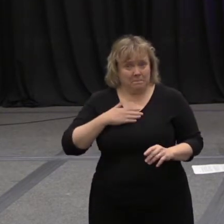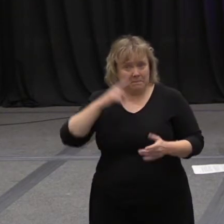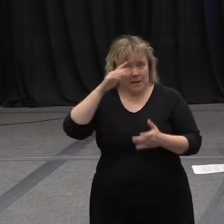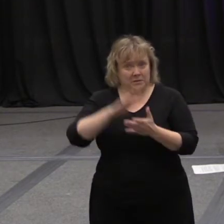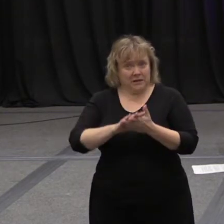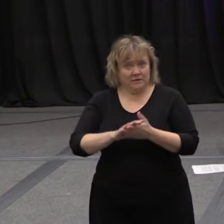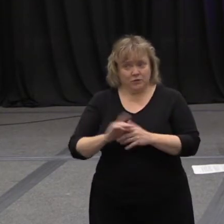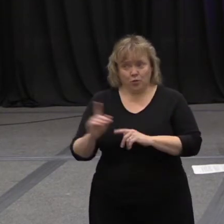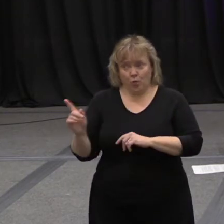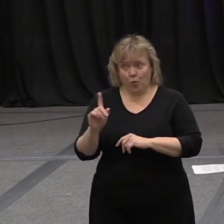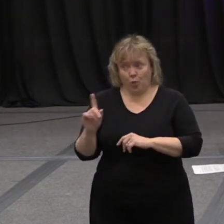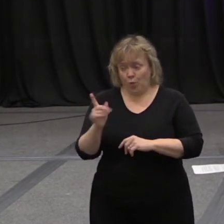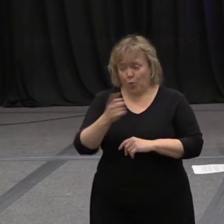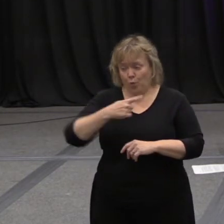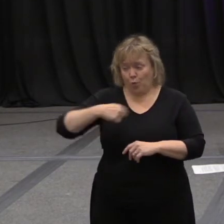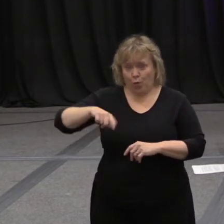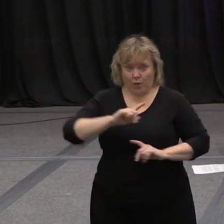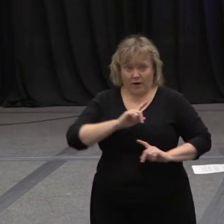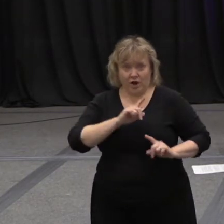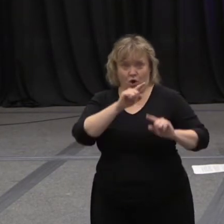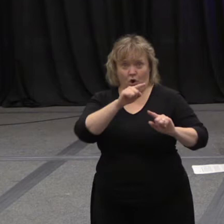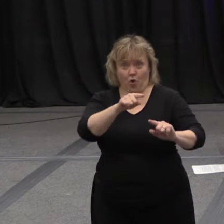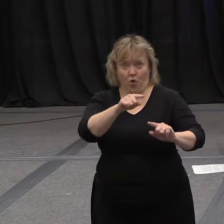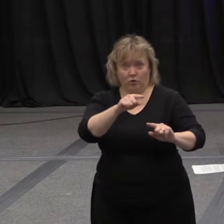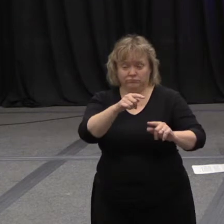the same place. So